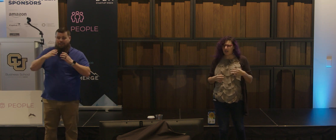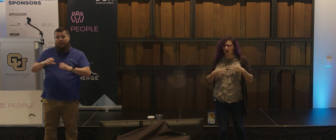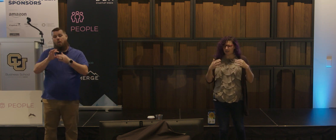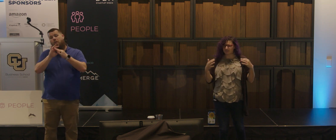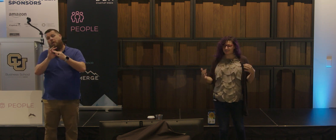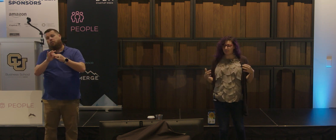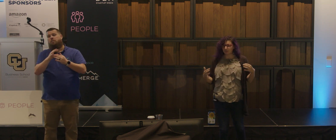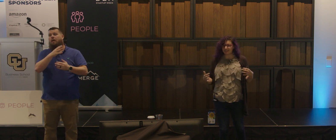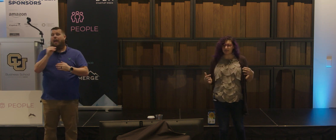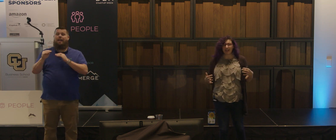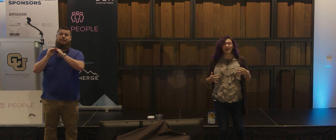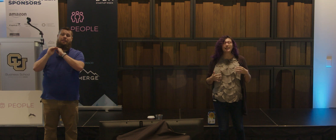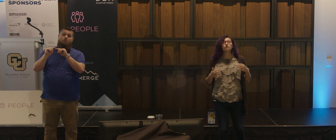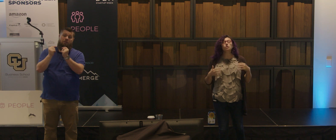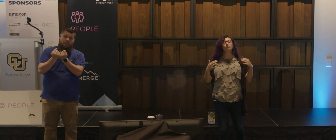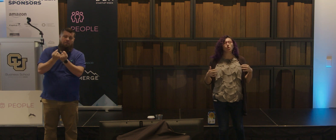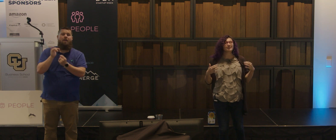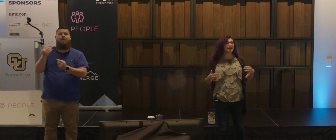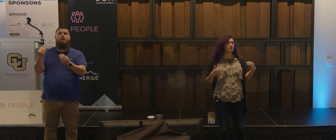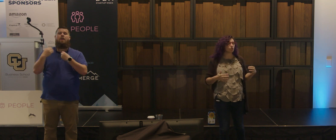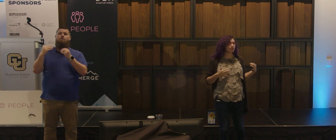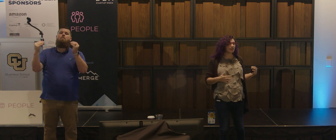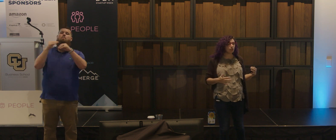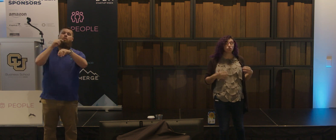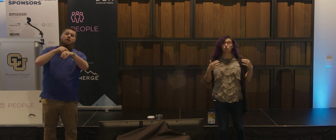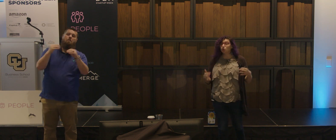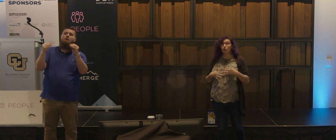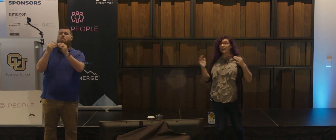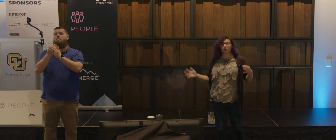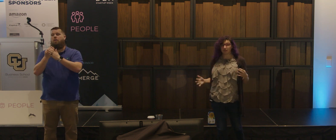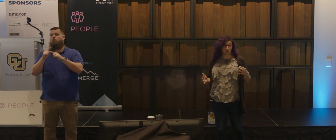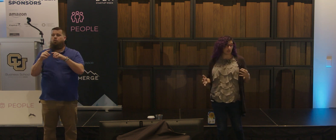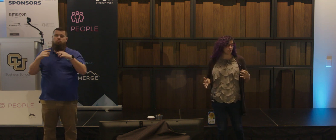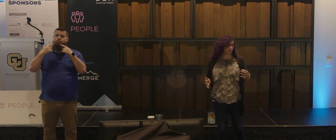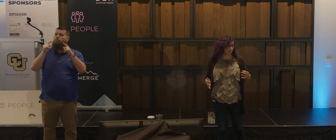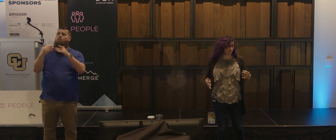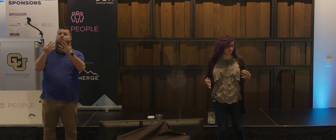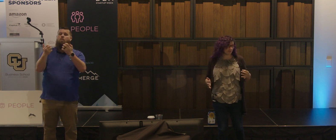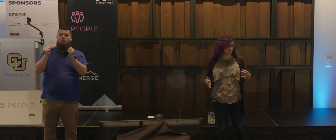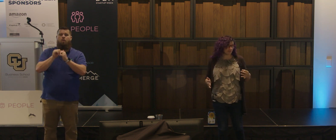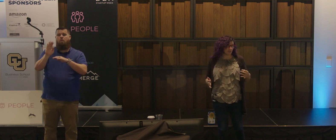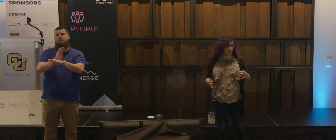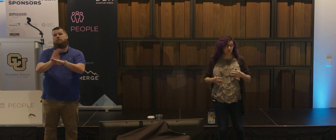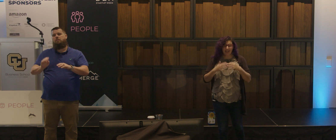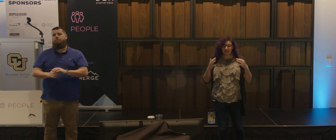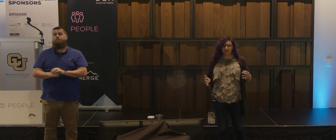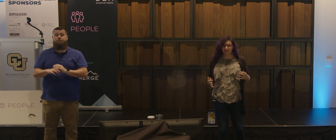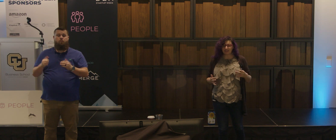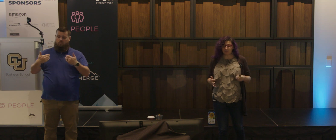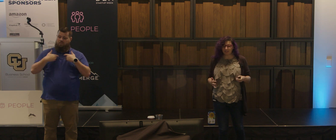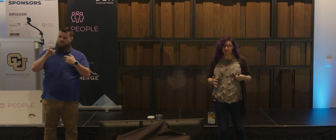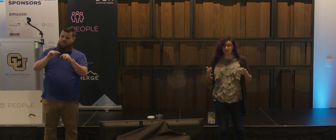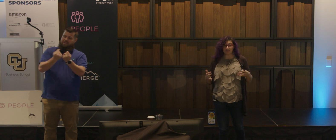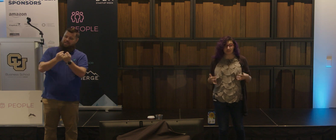relations, a stable team, and that gives you more time and more money to do whatever it is you want to do with your business. So having